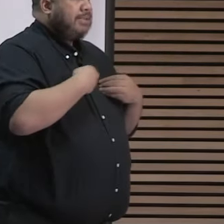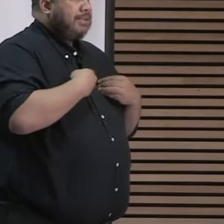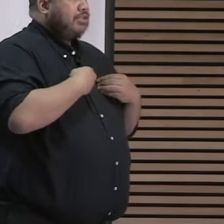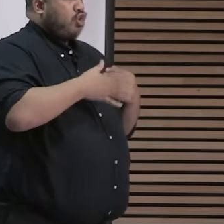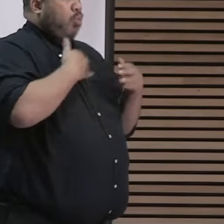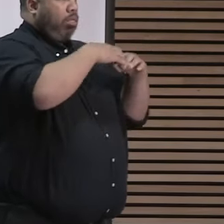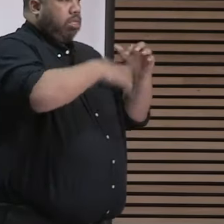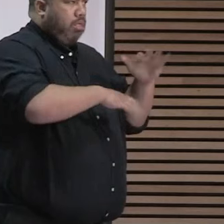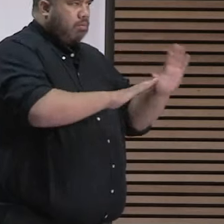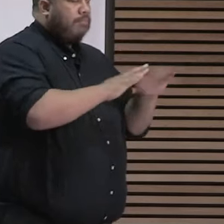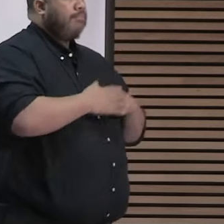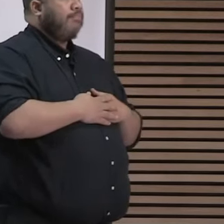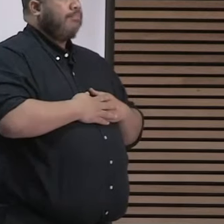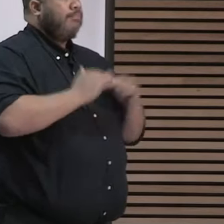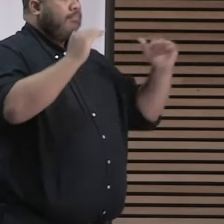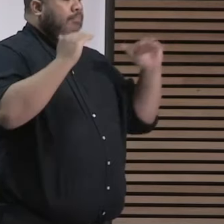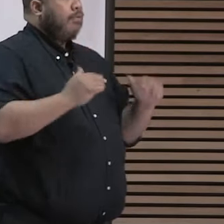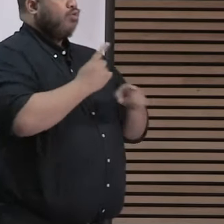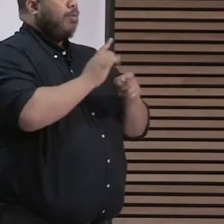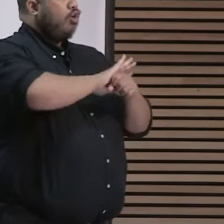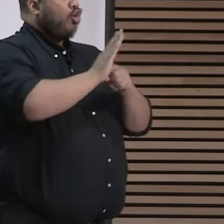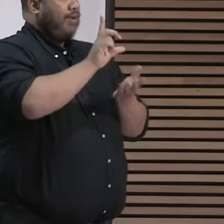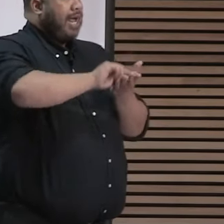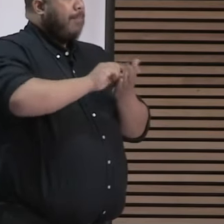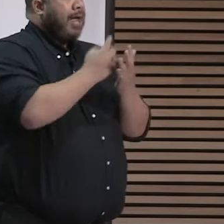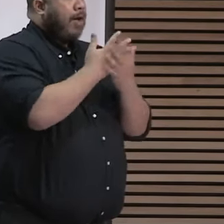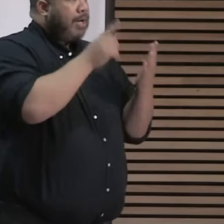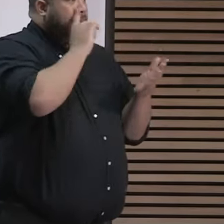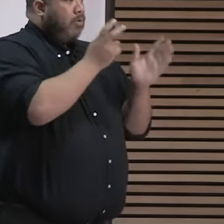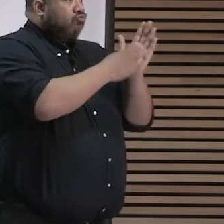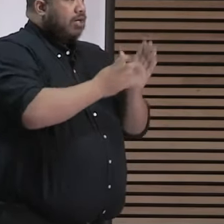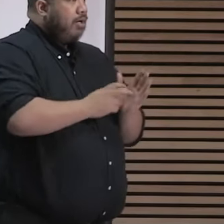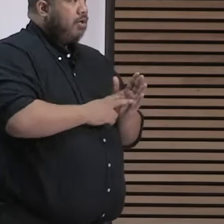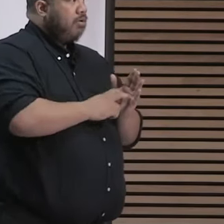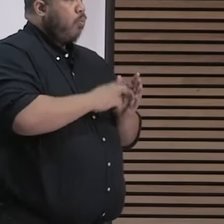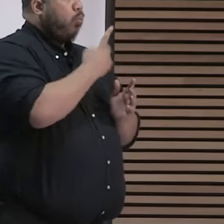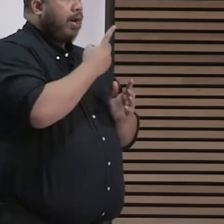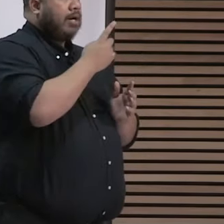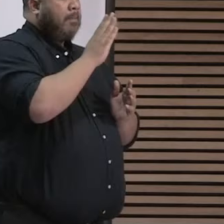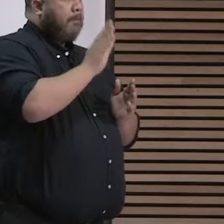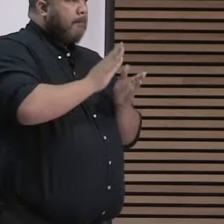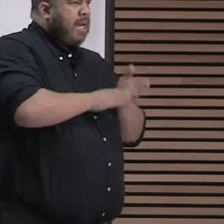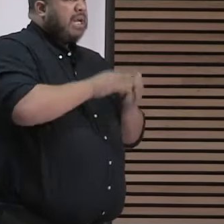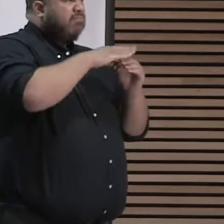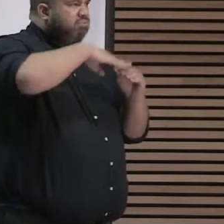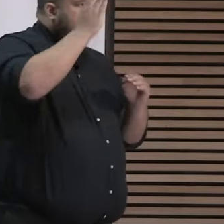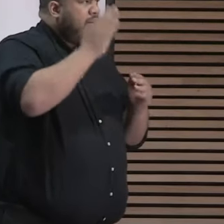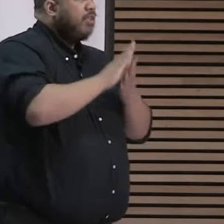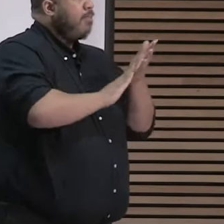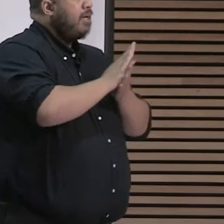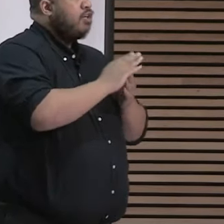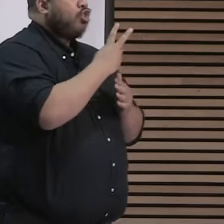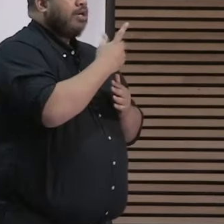Tracer app, we now have just shy of 1.5 million users, and that's around 37% of the population aged 15 and